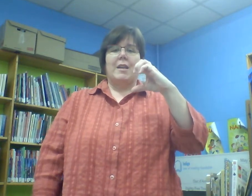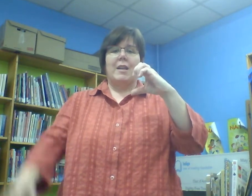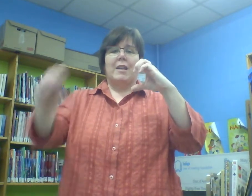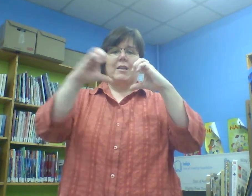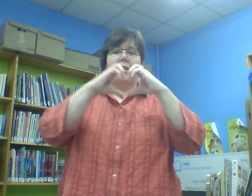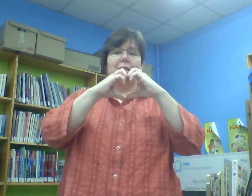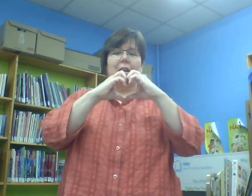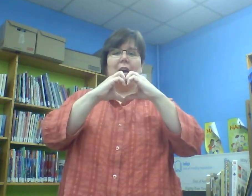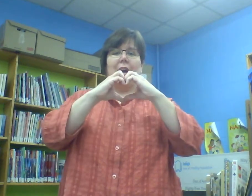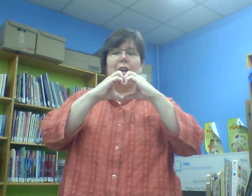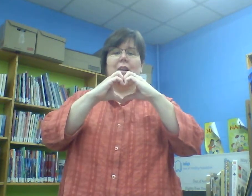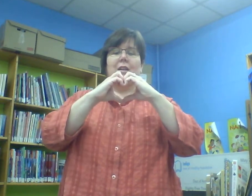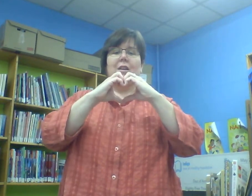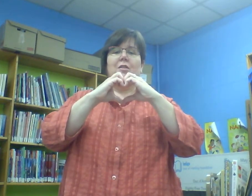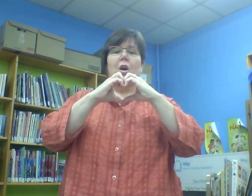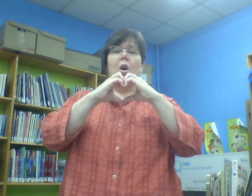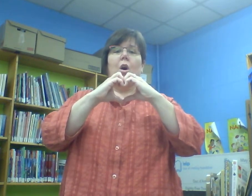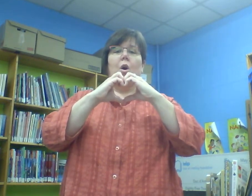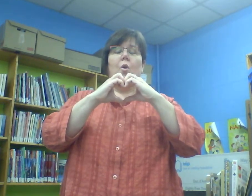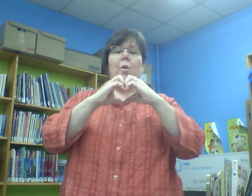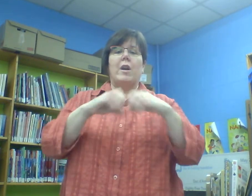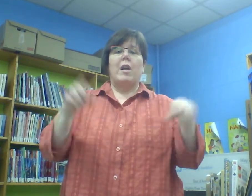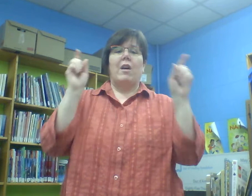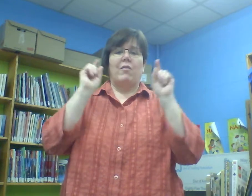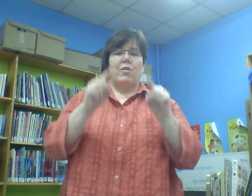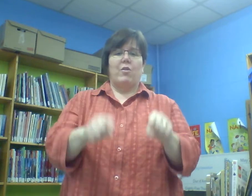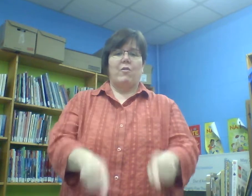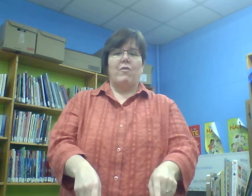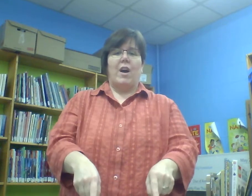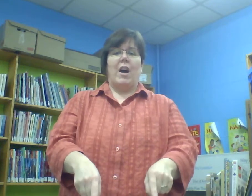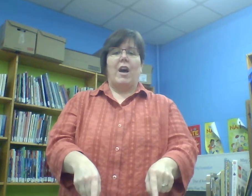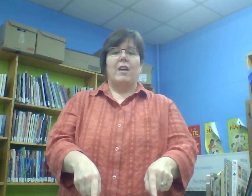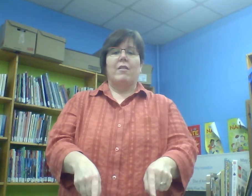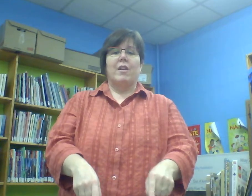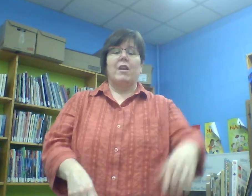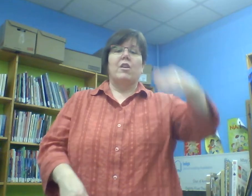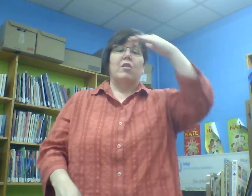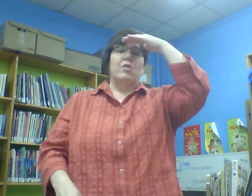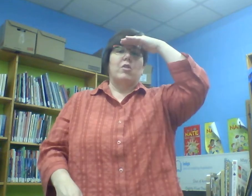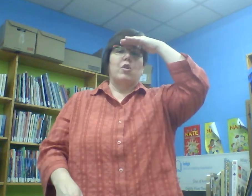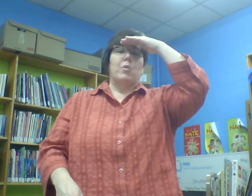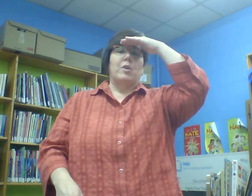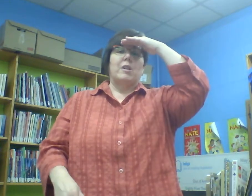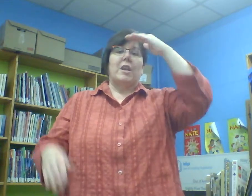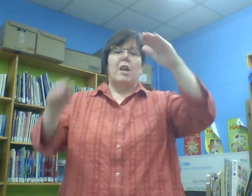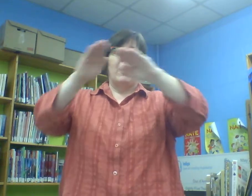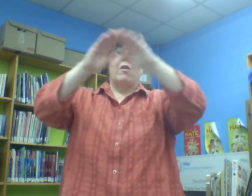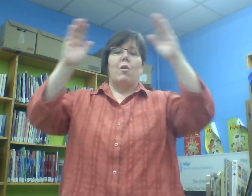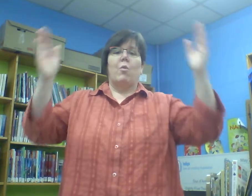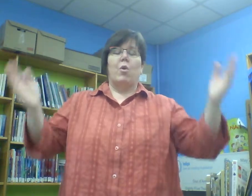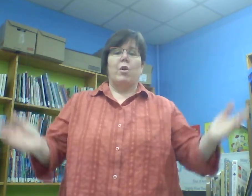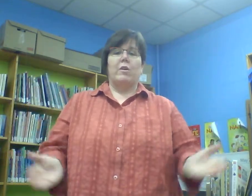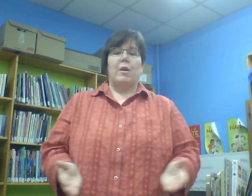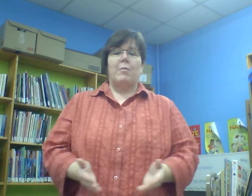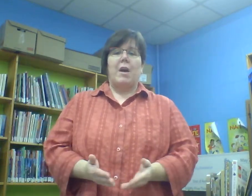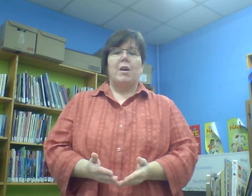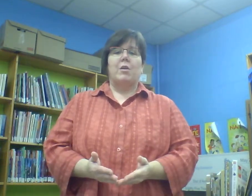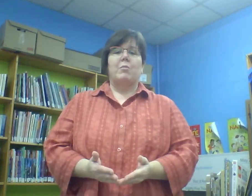Kindness, kindness, oh, whenever you find this, you will see the world's a better